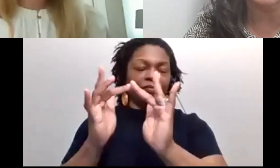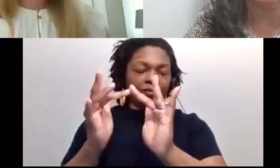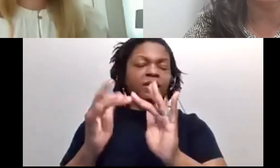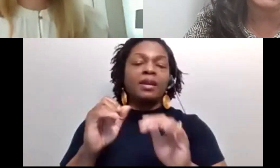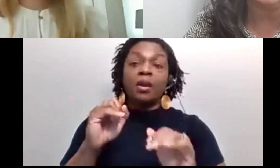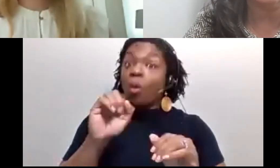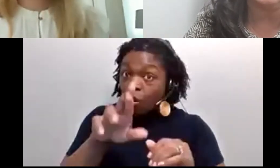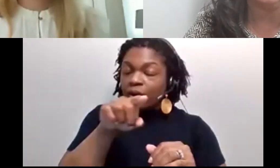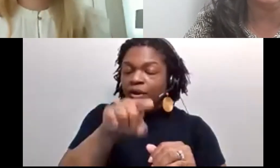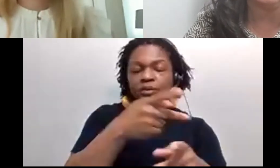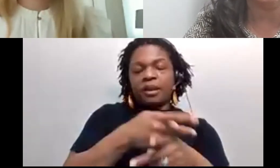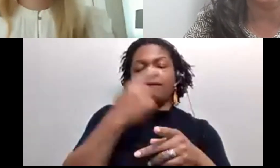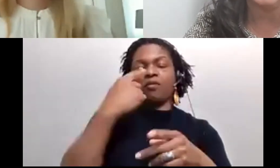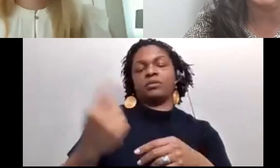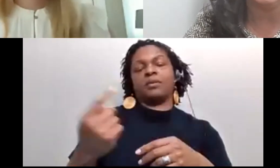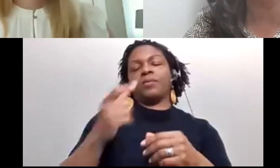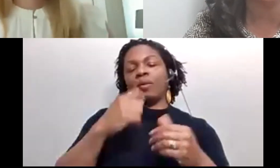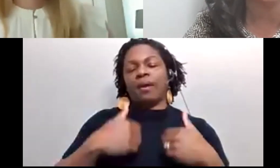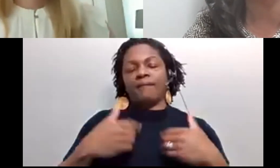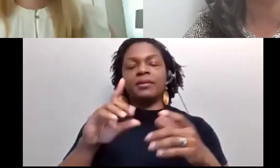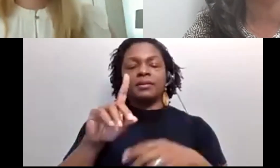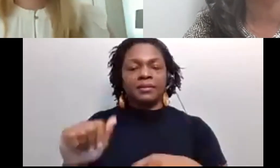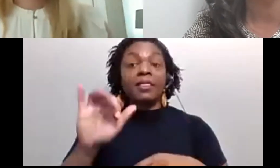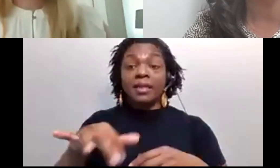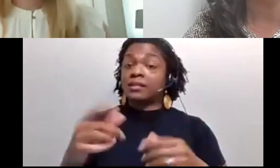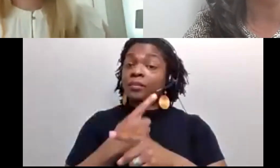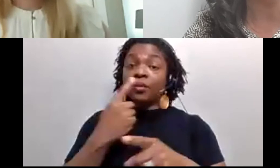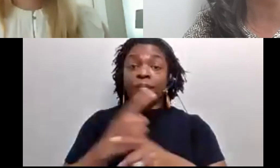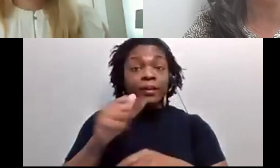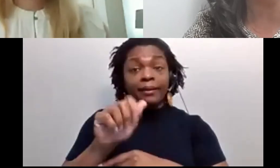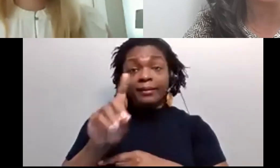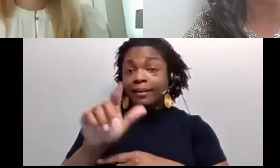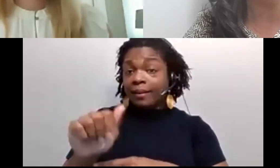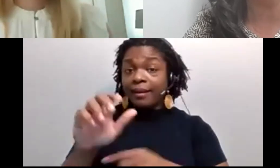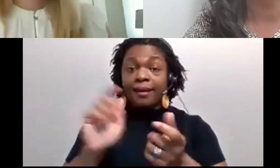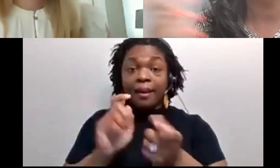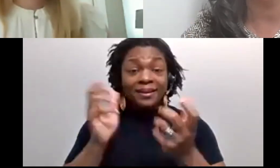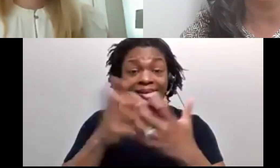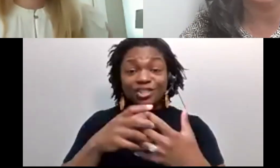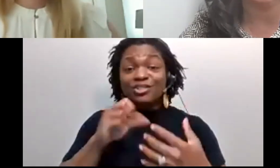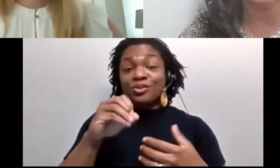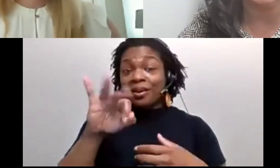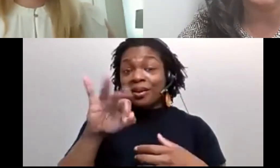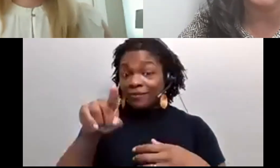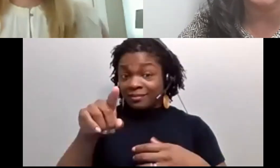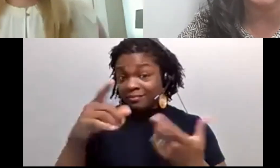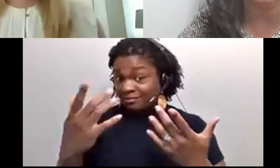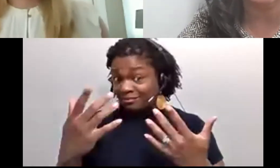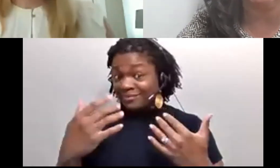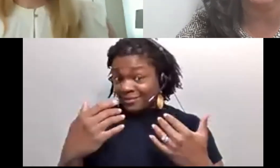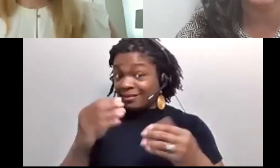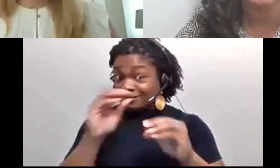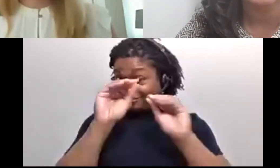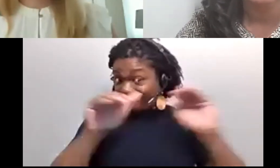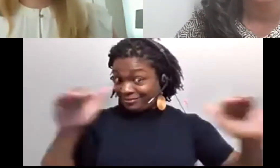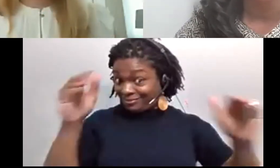would likely be an appropriate ADA accommodation. So even in the meantime, just want to make sure that we get that message out